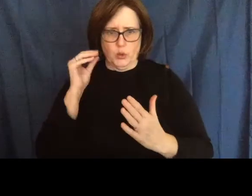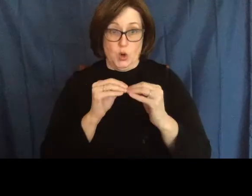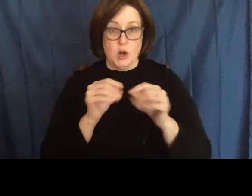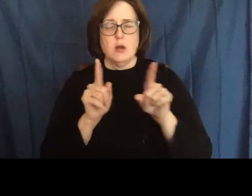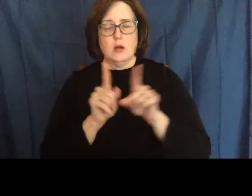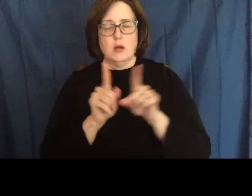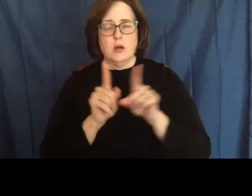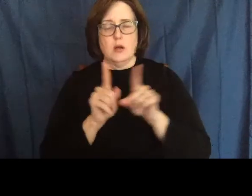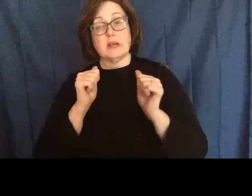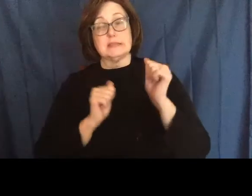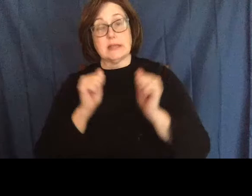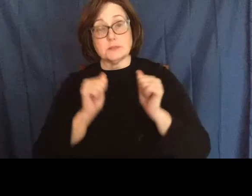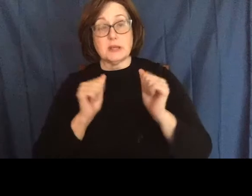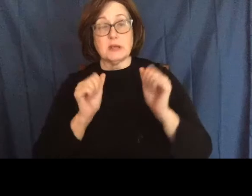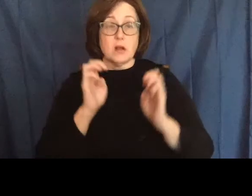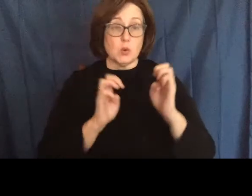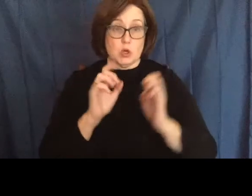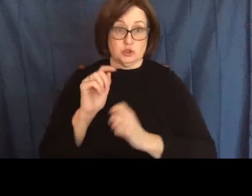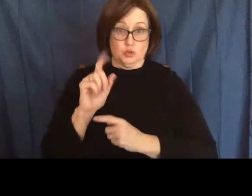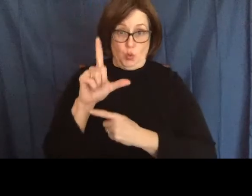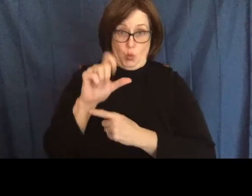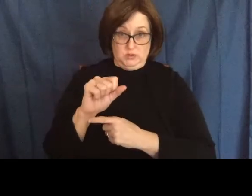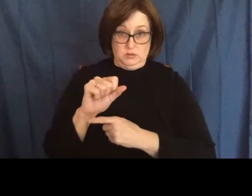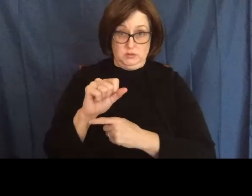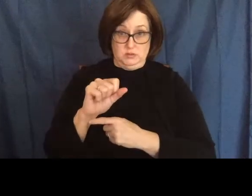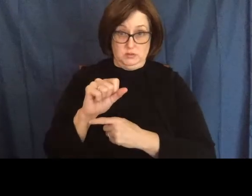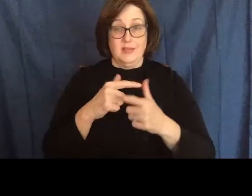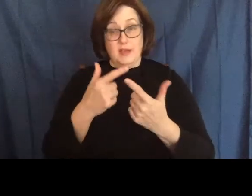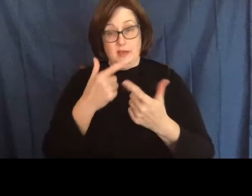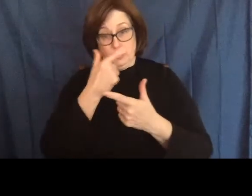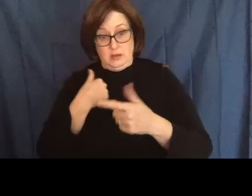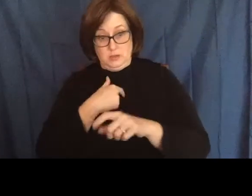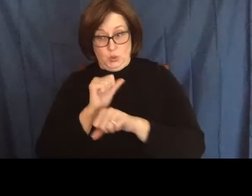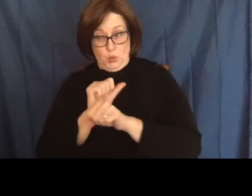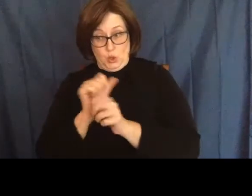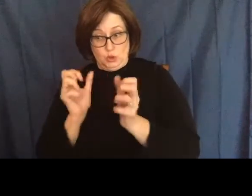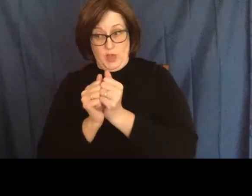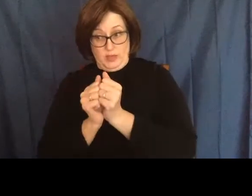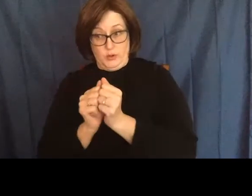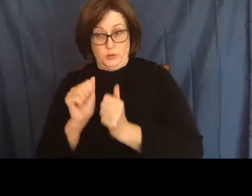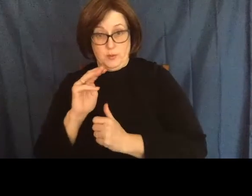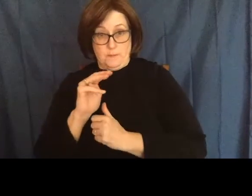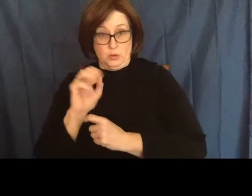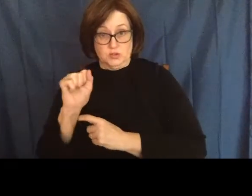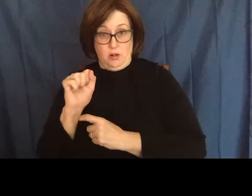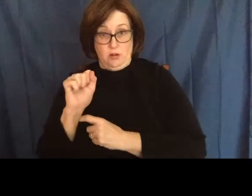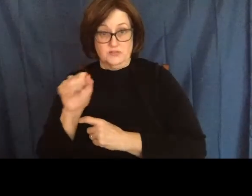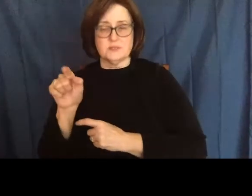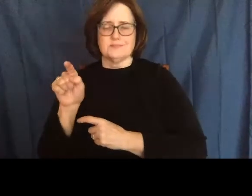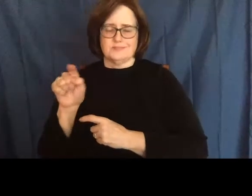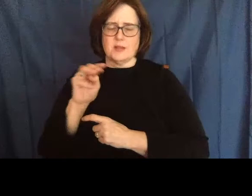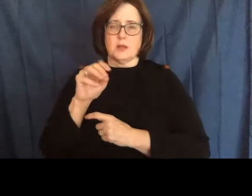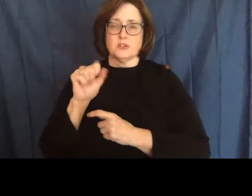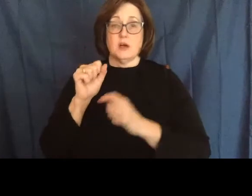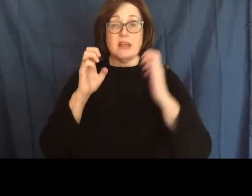evaluation tools you can use. And then because we are a partner with Microsoft, on the Microsoft Educator Community, or